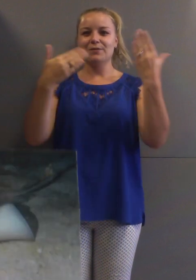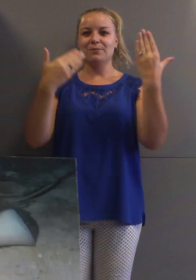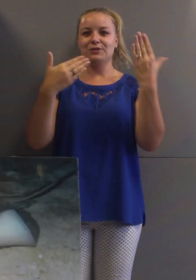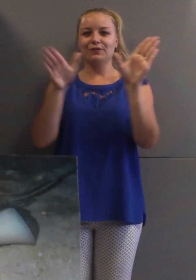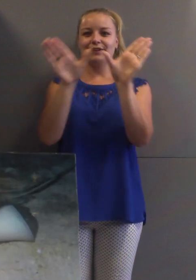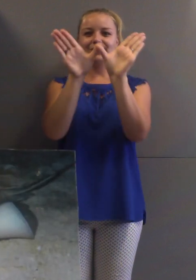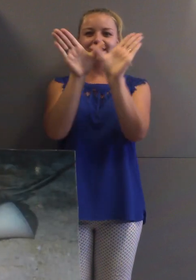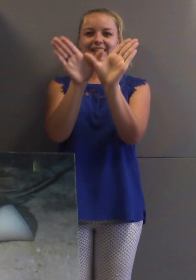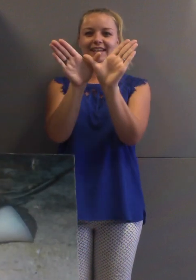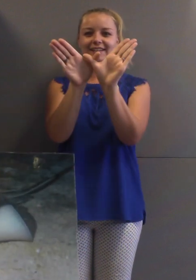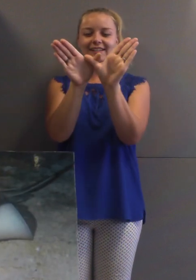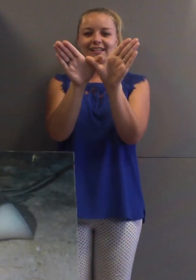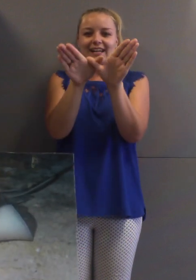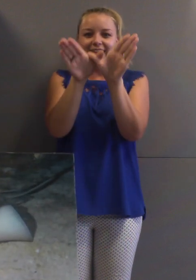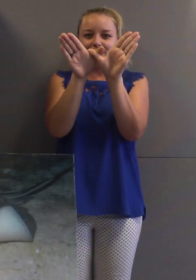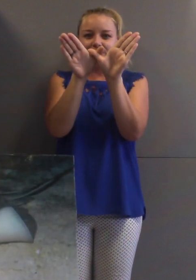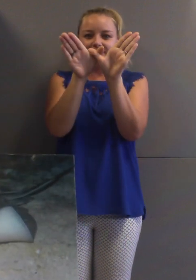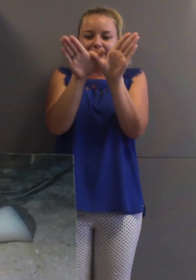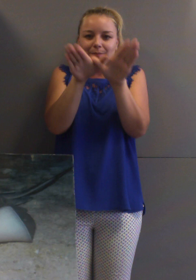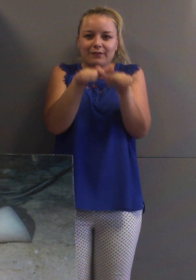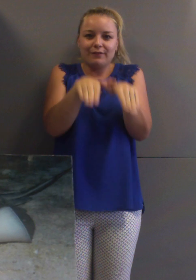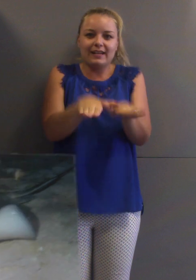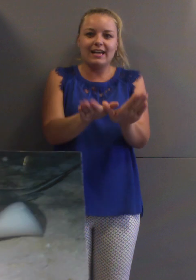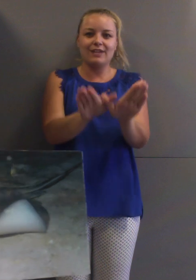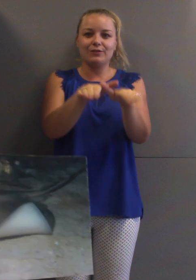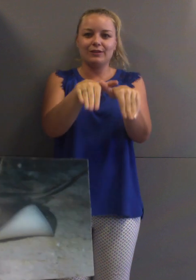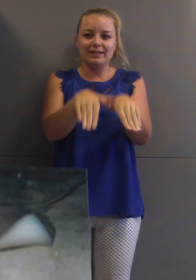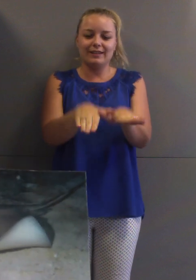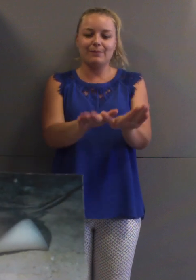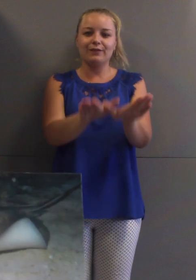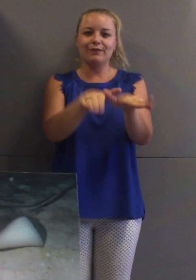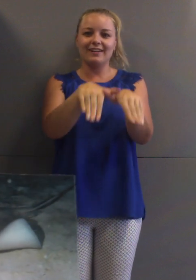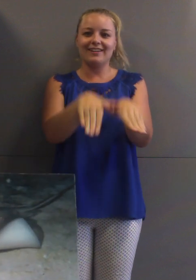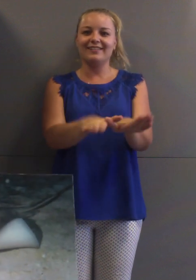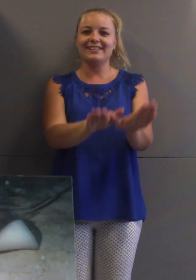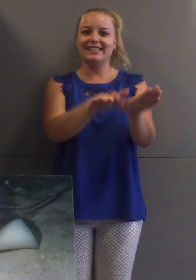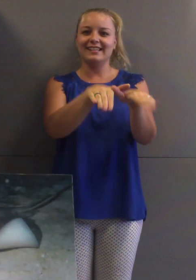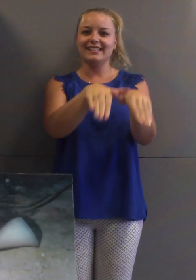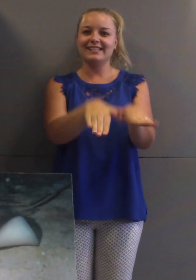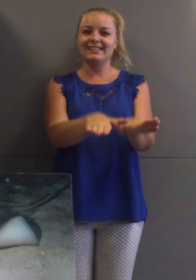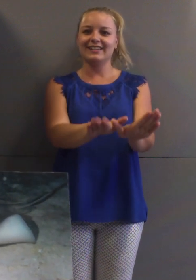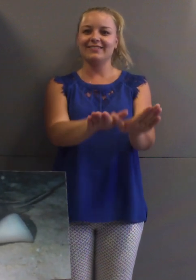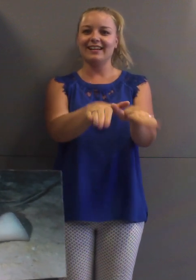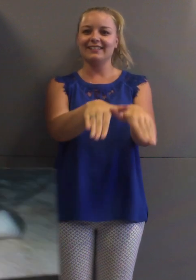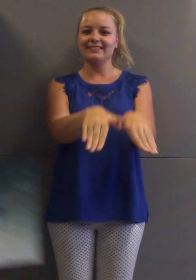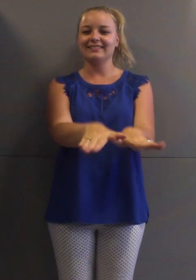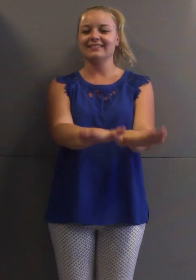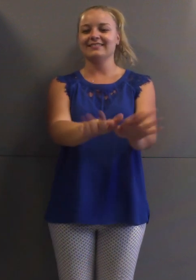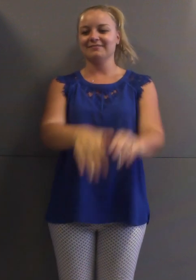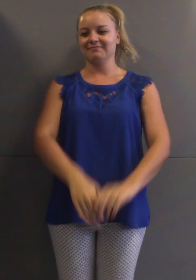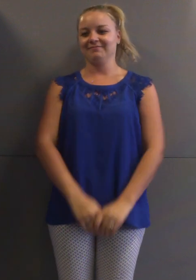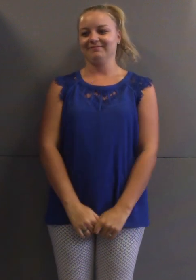Put your fingers together, almost like a butterfly, and you're the butterfly of the sea. Stingray.